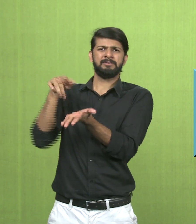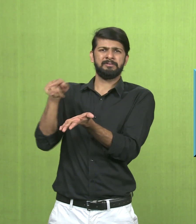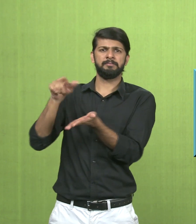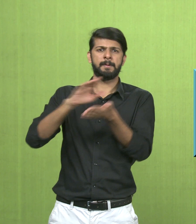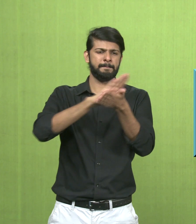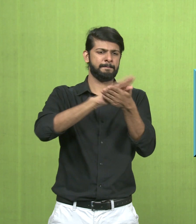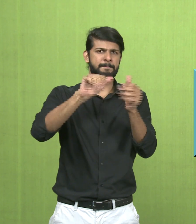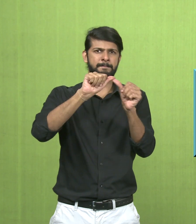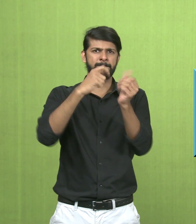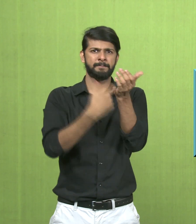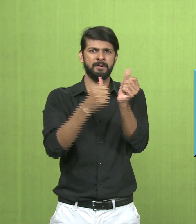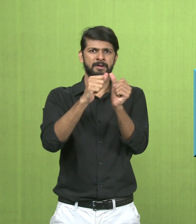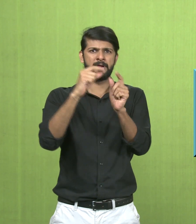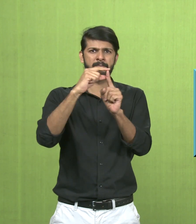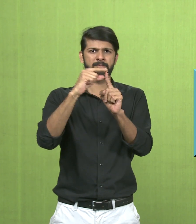Then the Indus Valley civilization